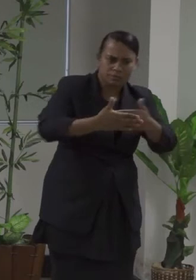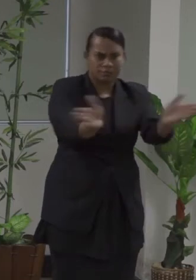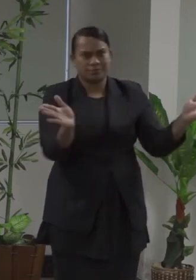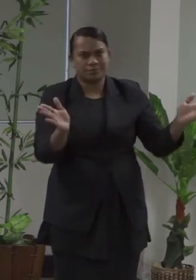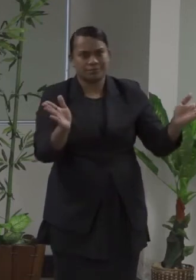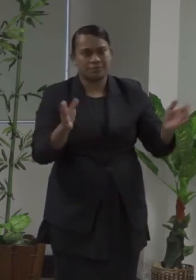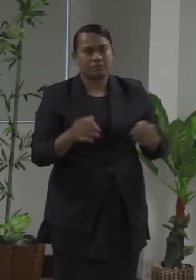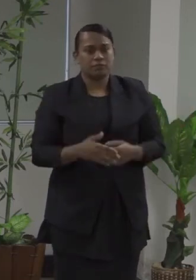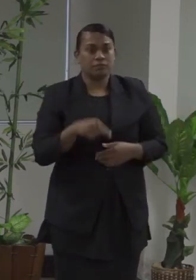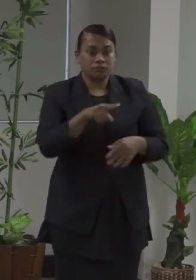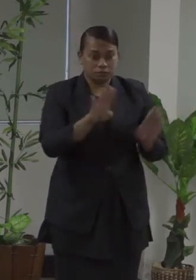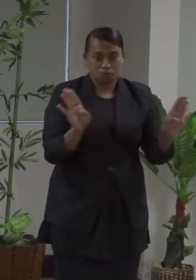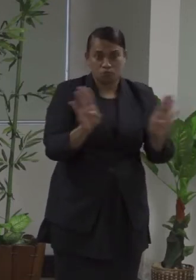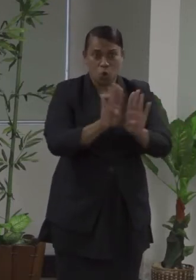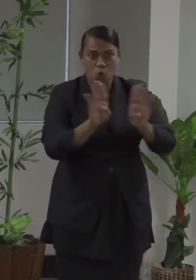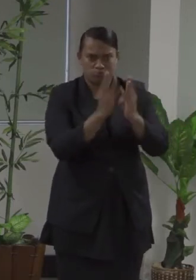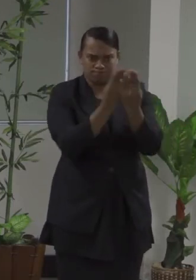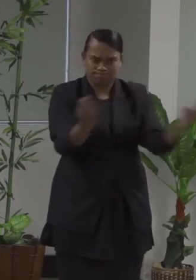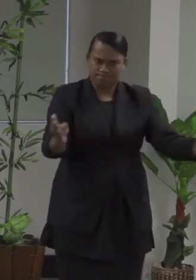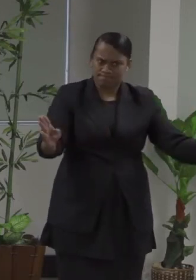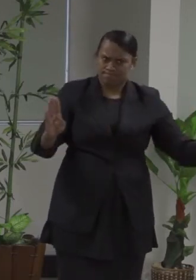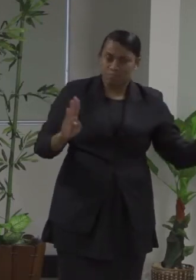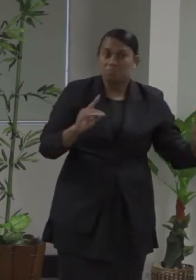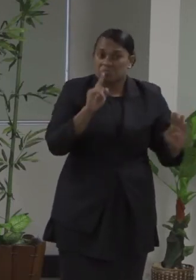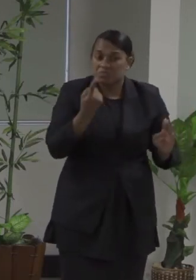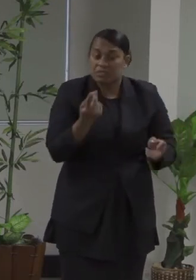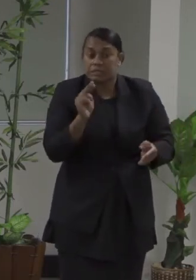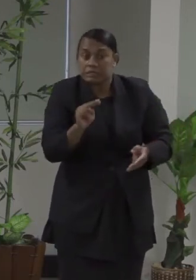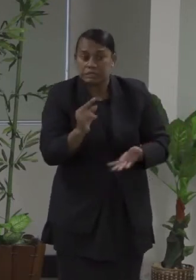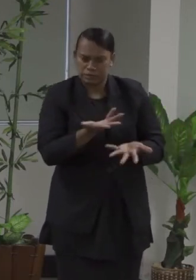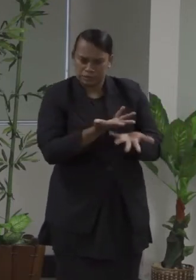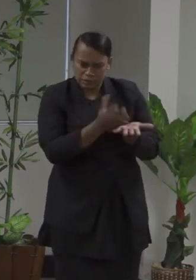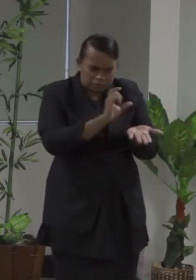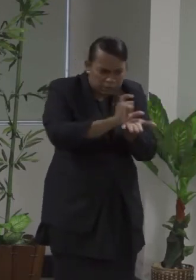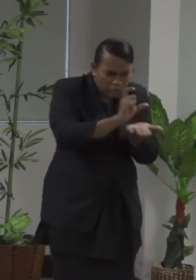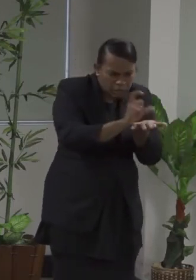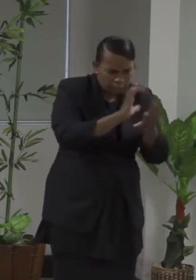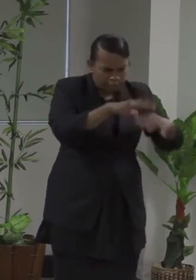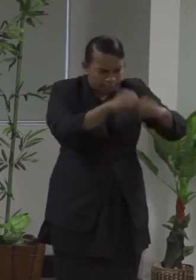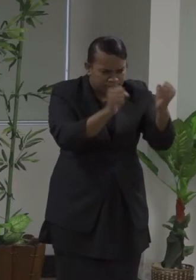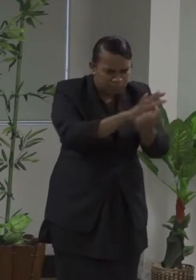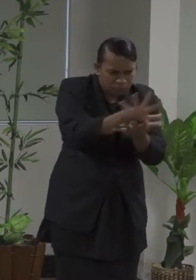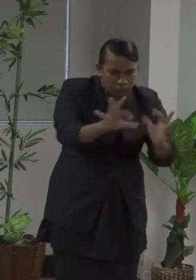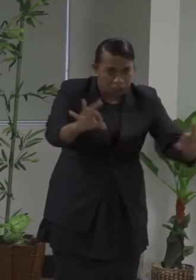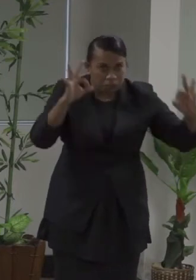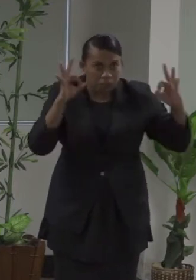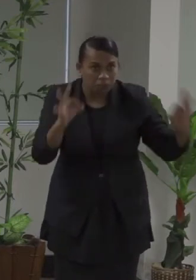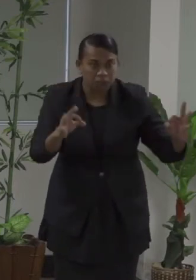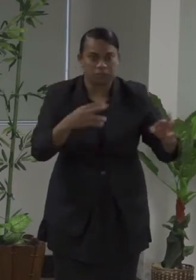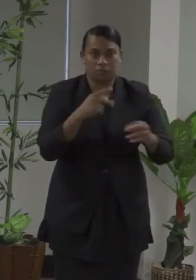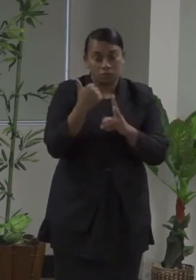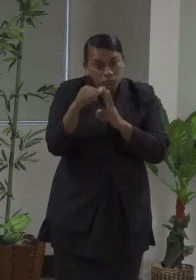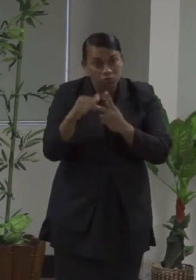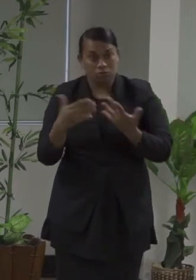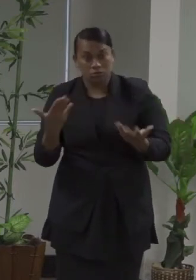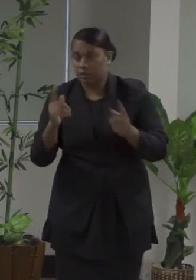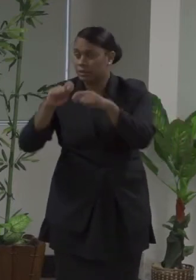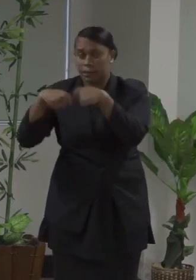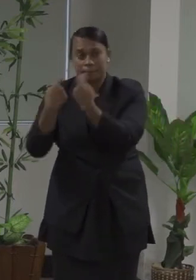been indicated. We also continue with our contact tracing